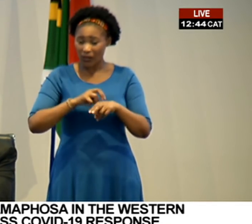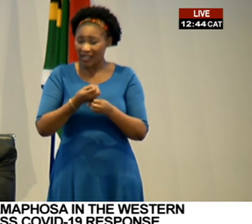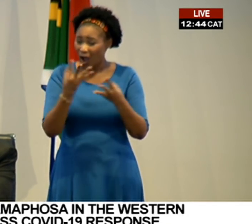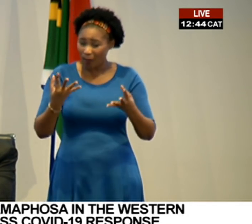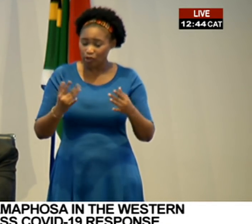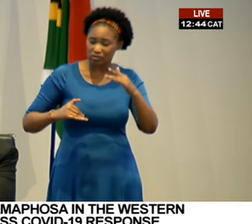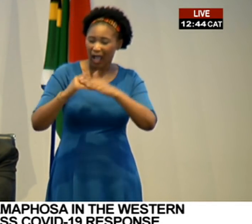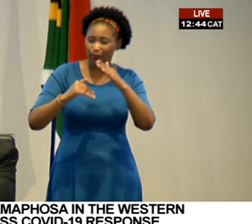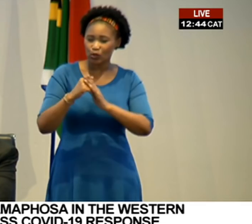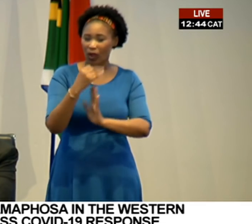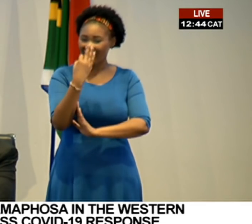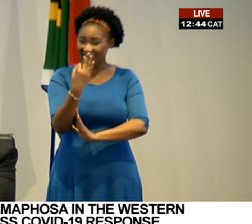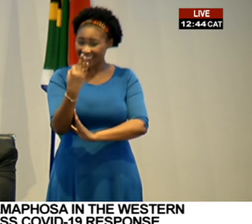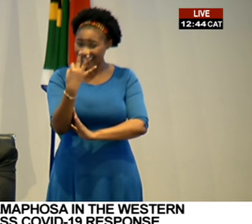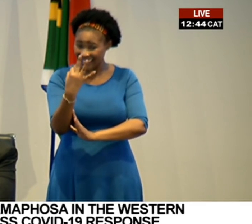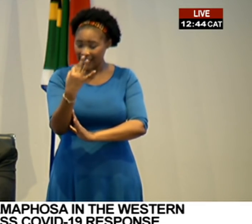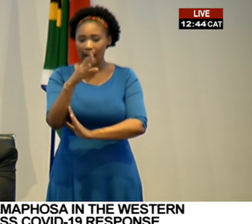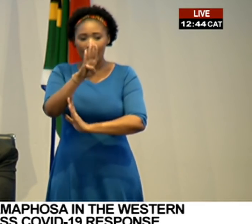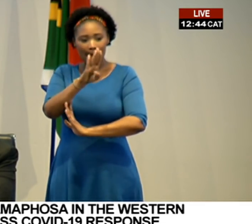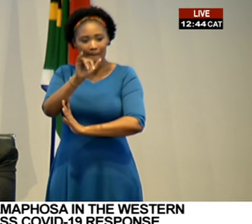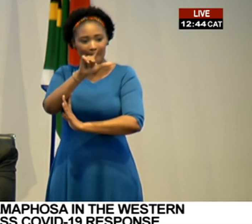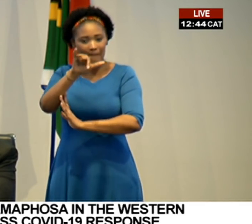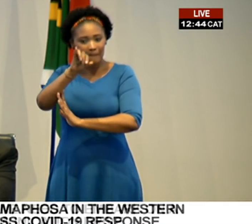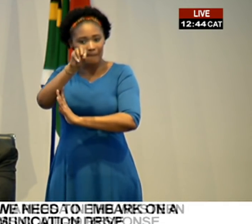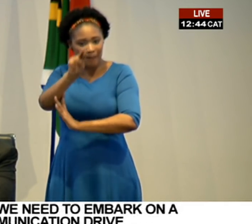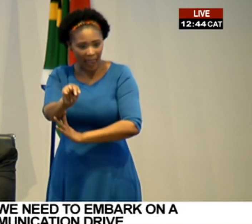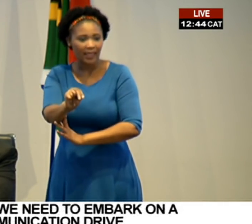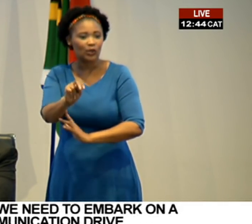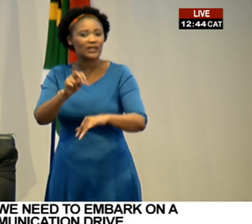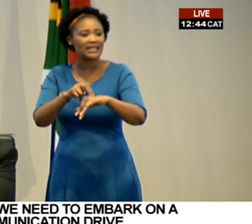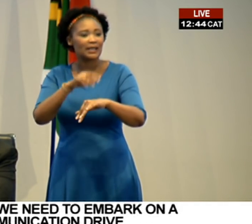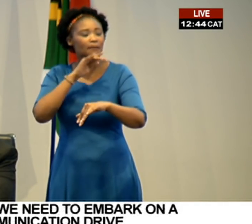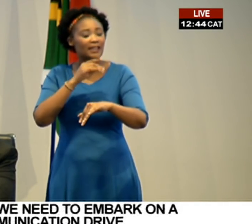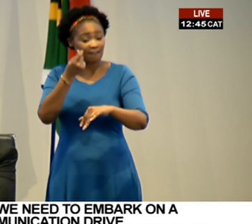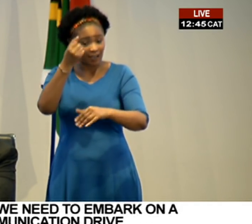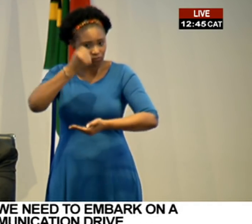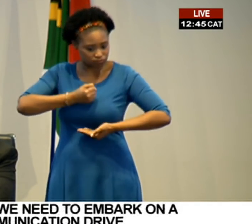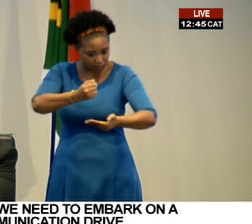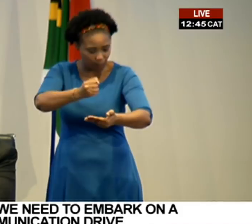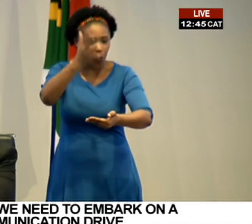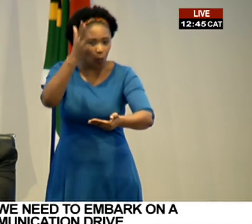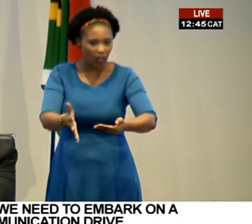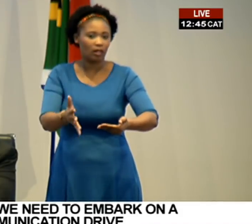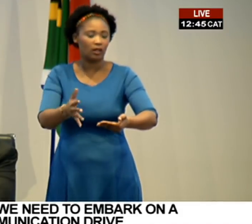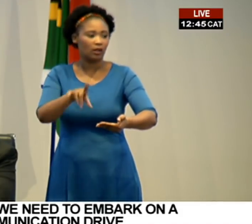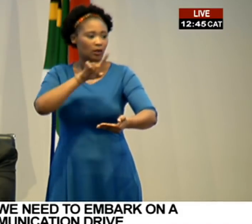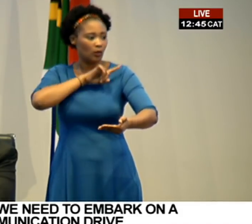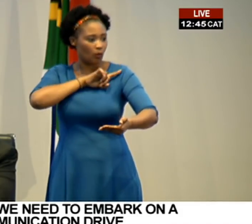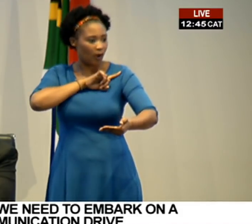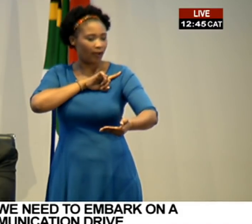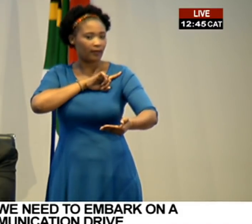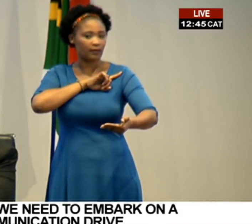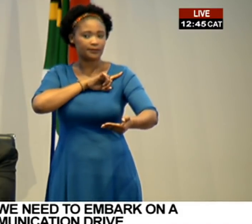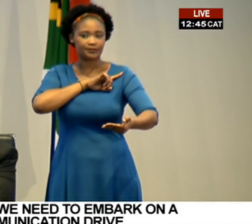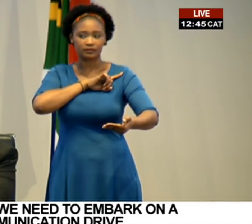or so. Funding will be made available because you are the epicenter of